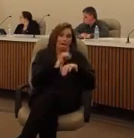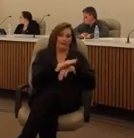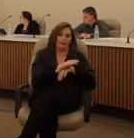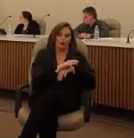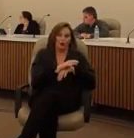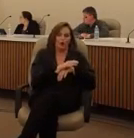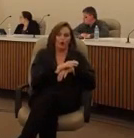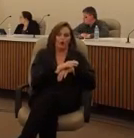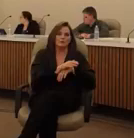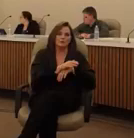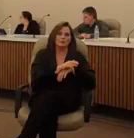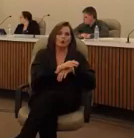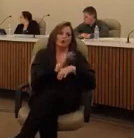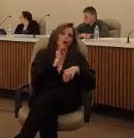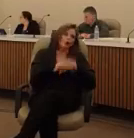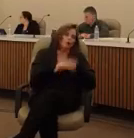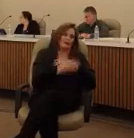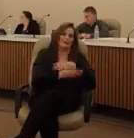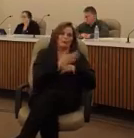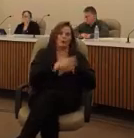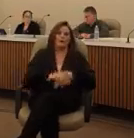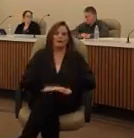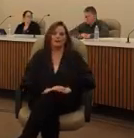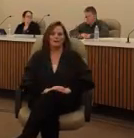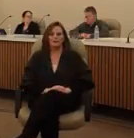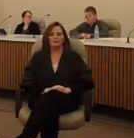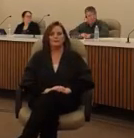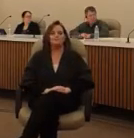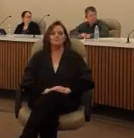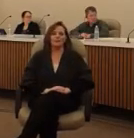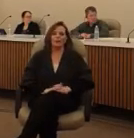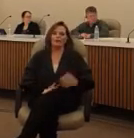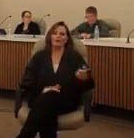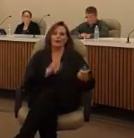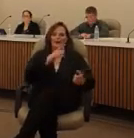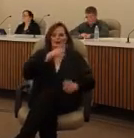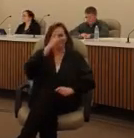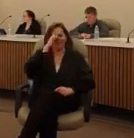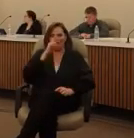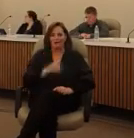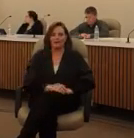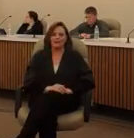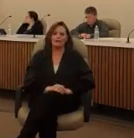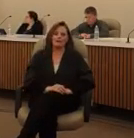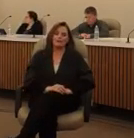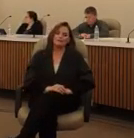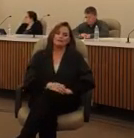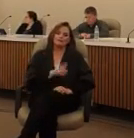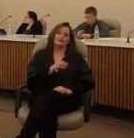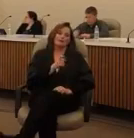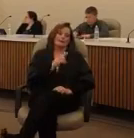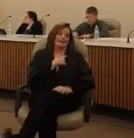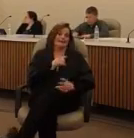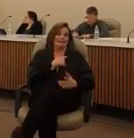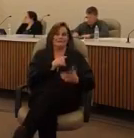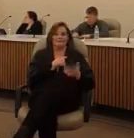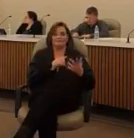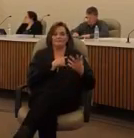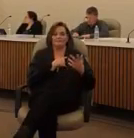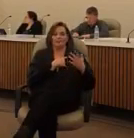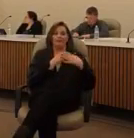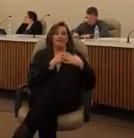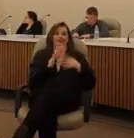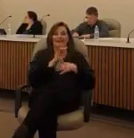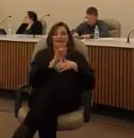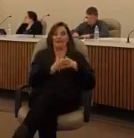deliveries is not early enough. Does that make sense? Yeah. I think it should be, at least 8 a.m. because I